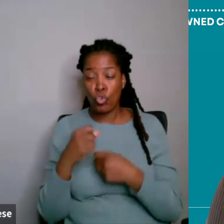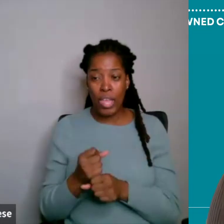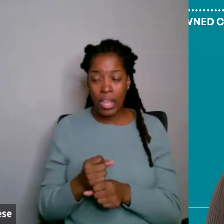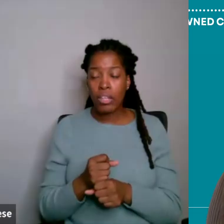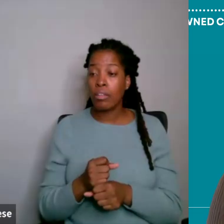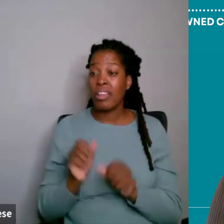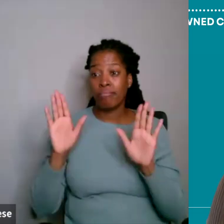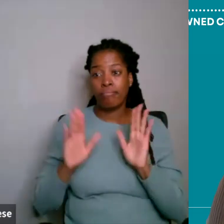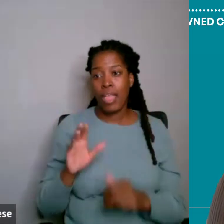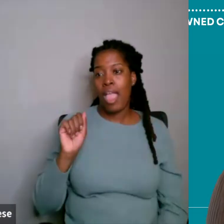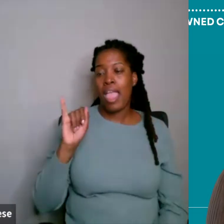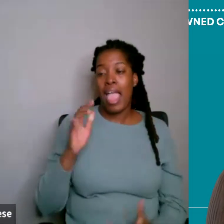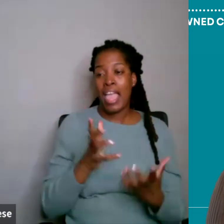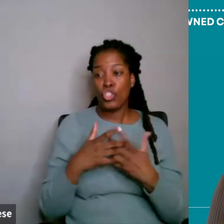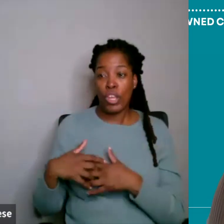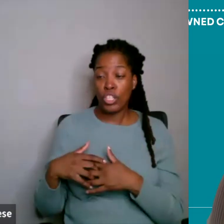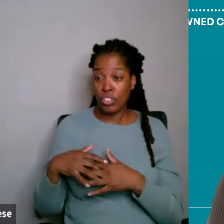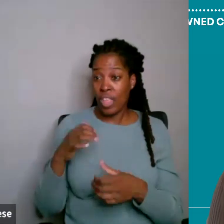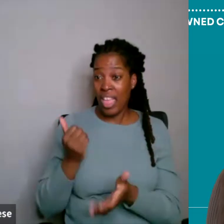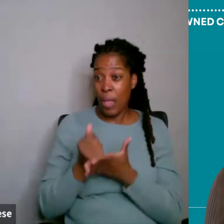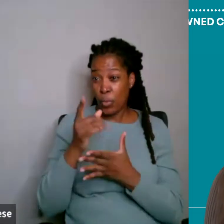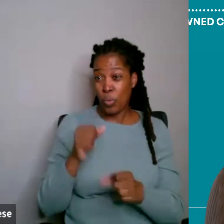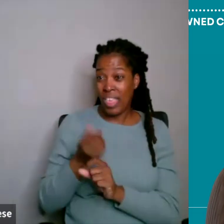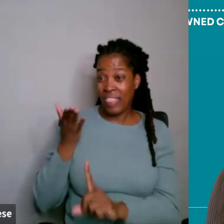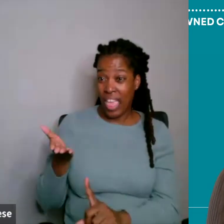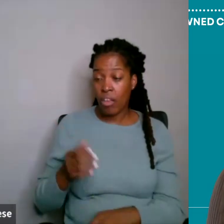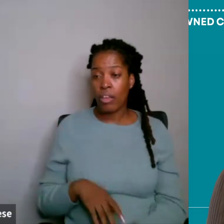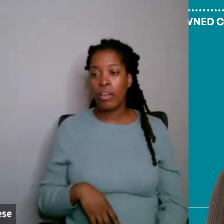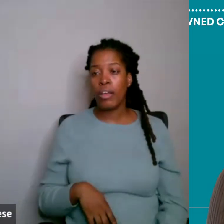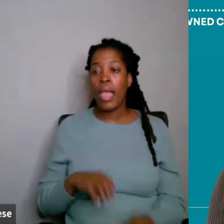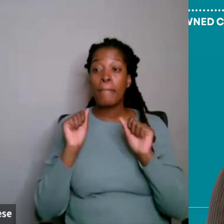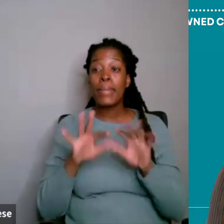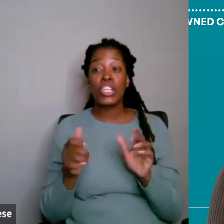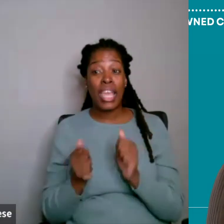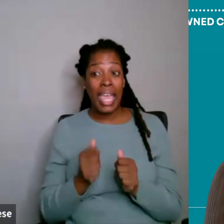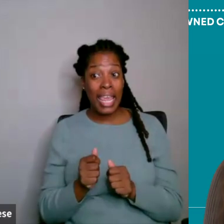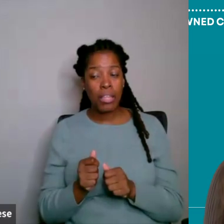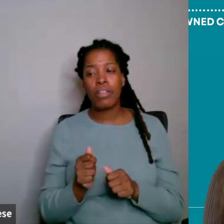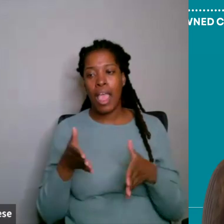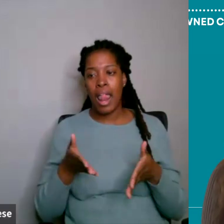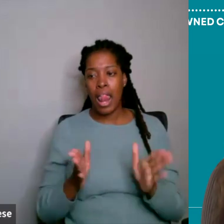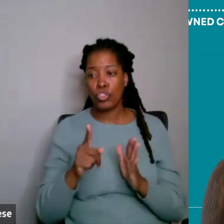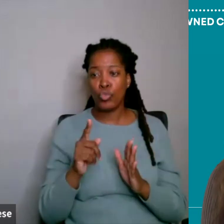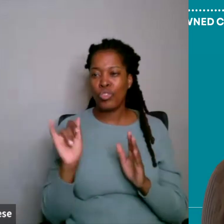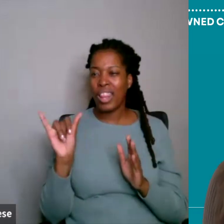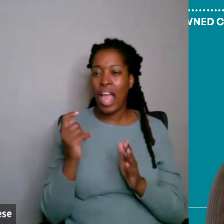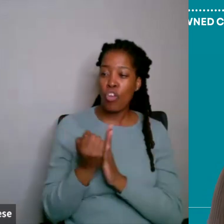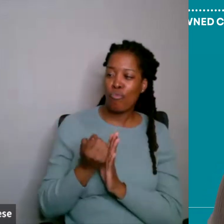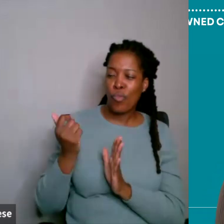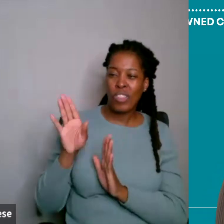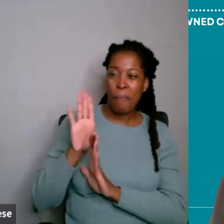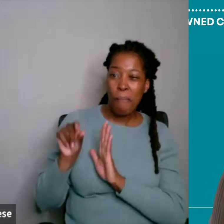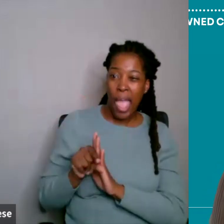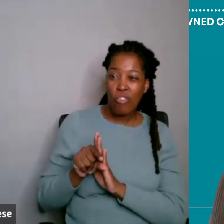AI integration to help you get there. And Magic Edit, which allows you to do things like remove the background of an image in one